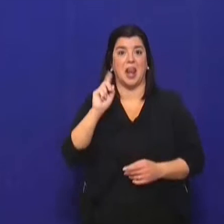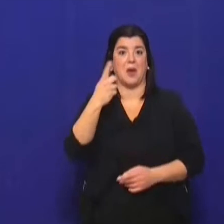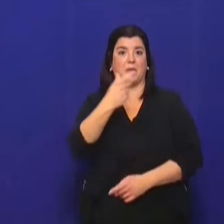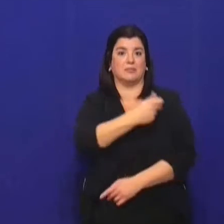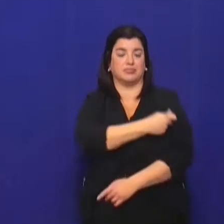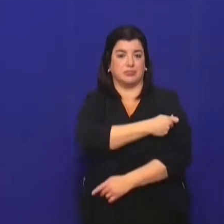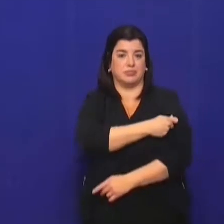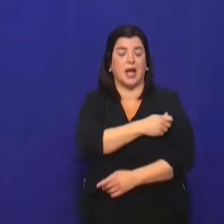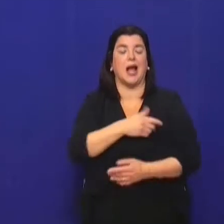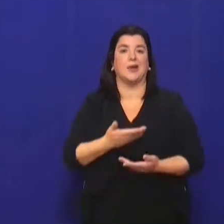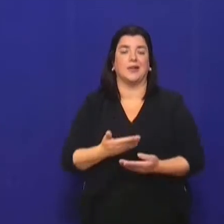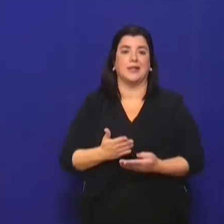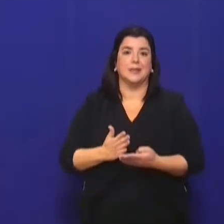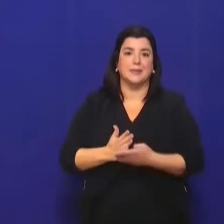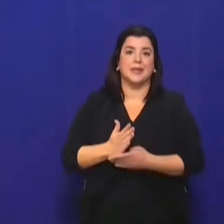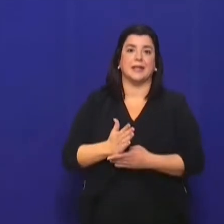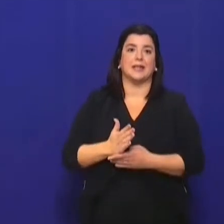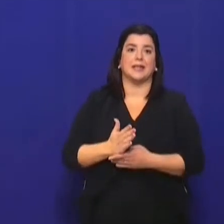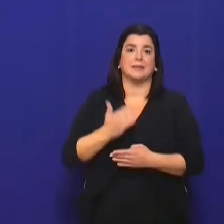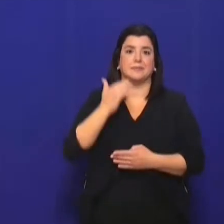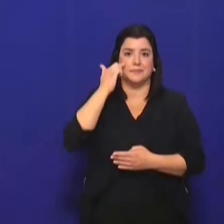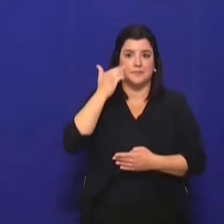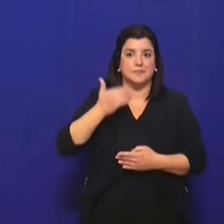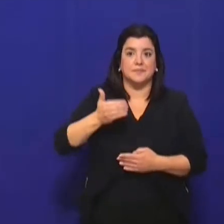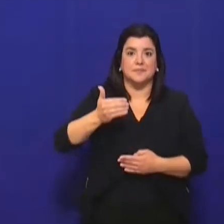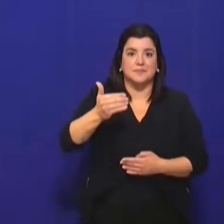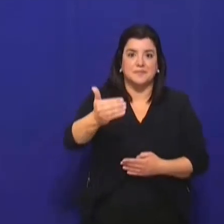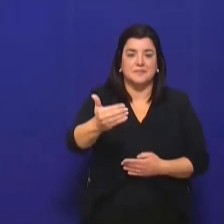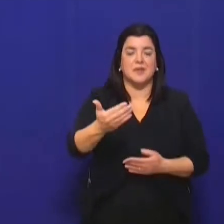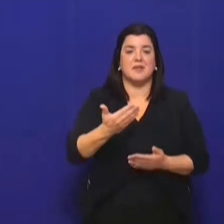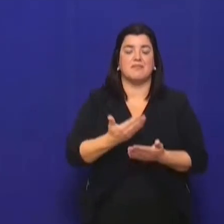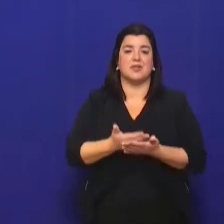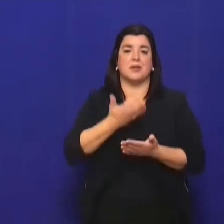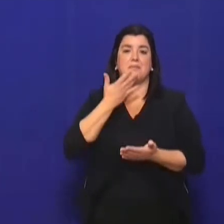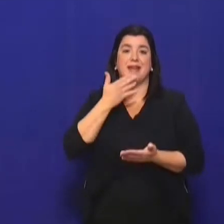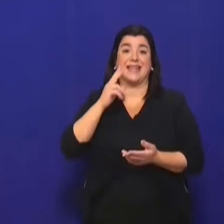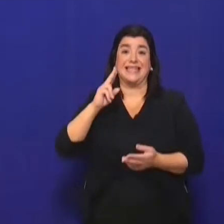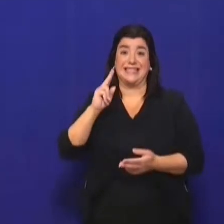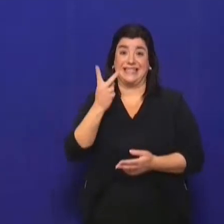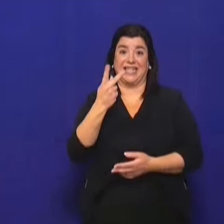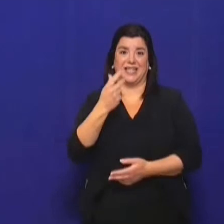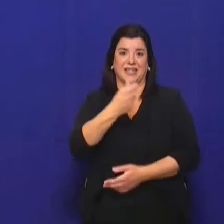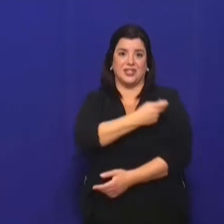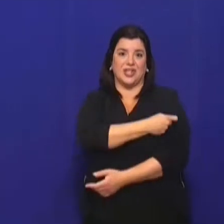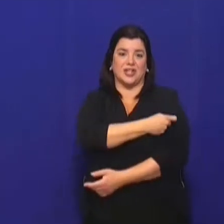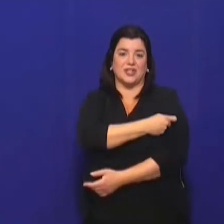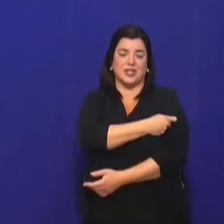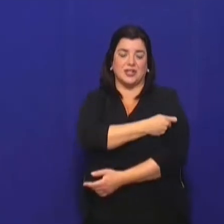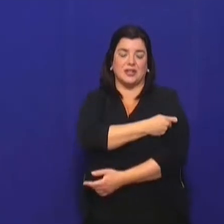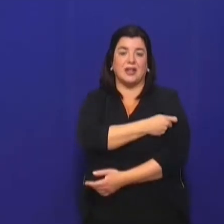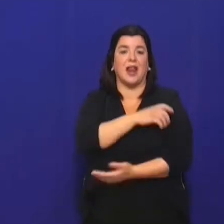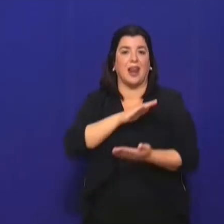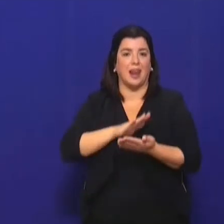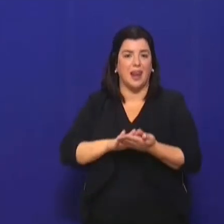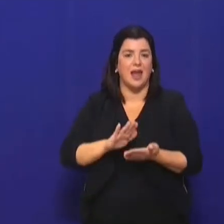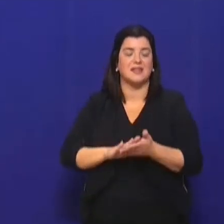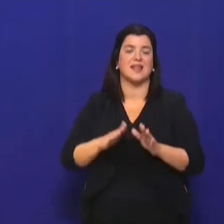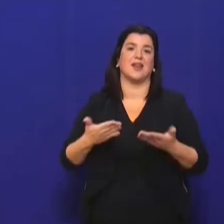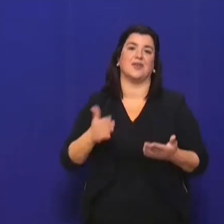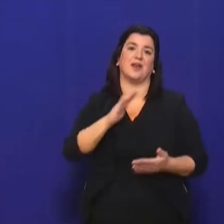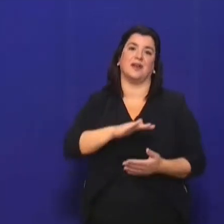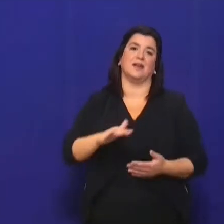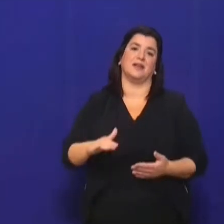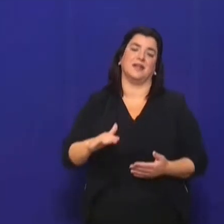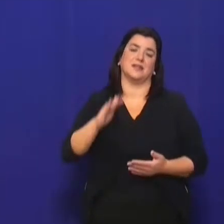aħna qegħdin inħarsu iktar il qudiem biex propju wara li nagħtaw tieni doża wkoll hemmhekk ukollna dawn in-nies li